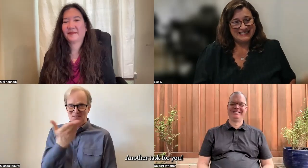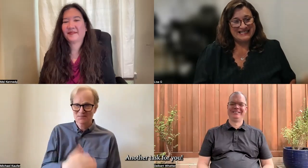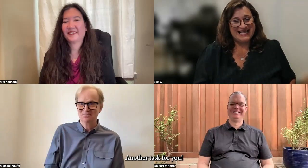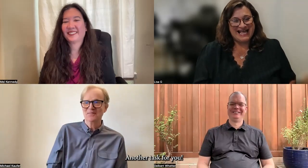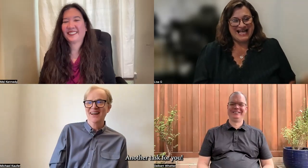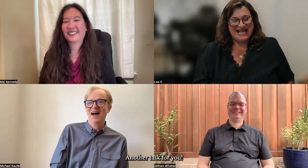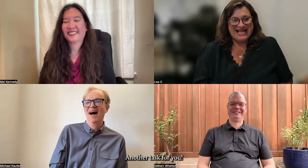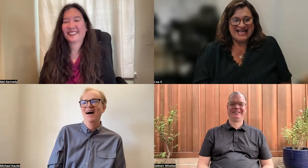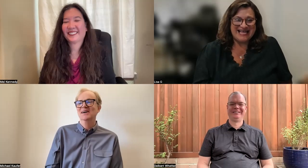for you.